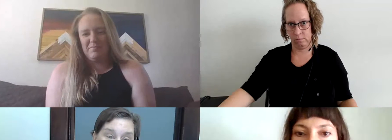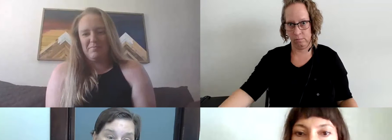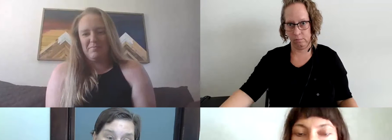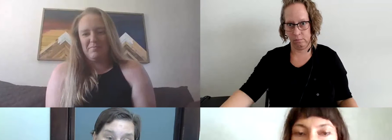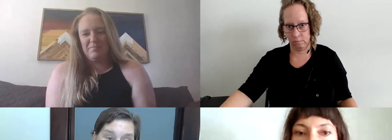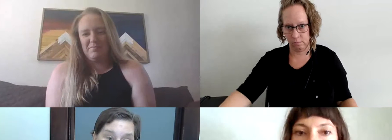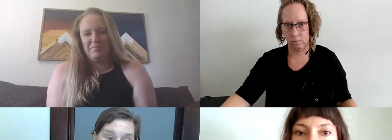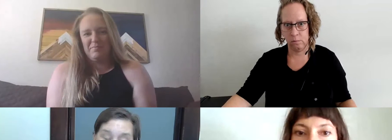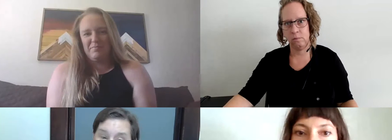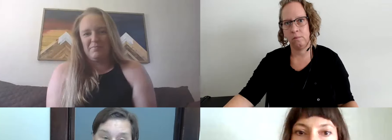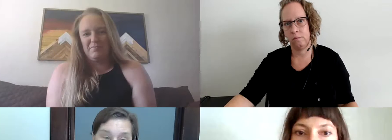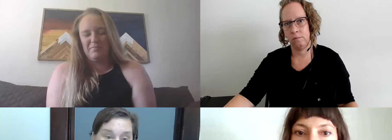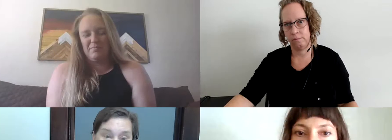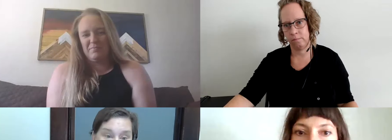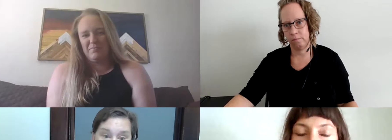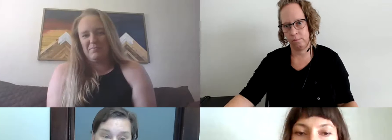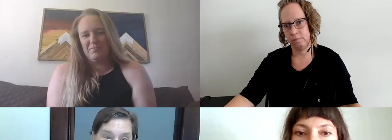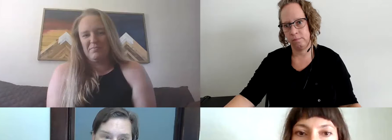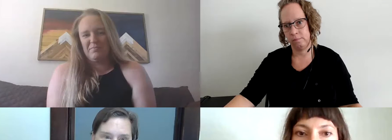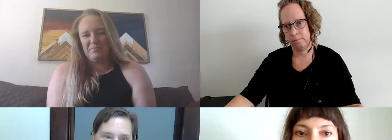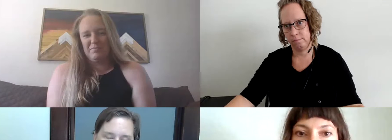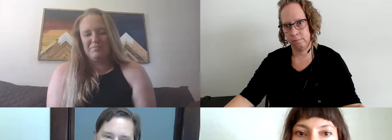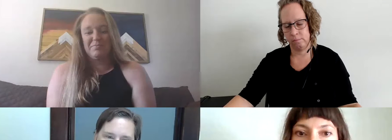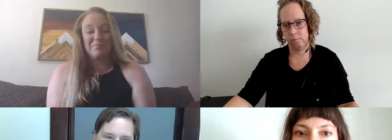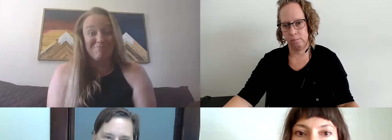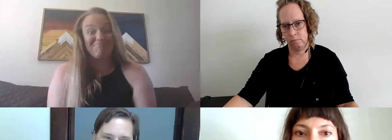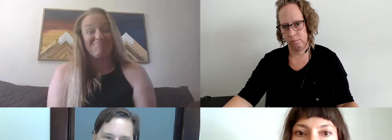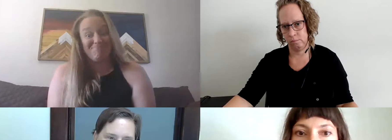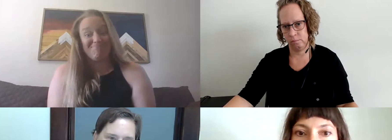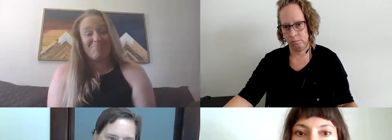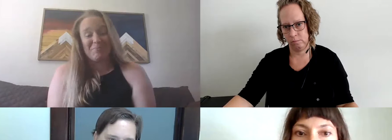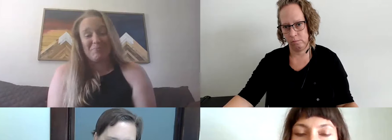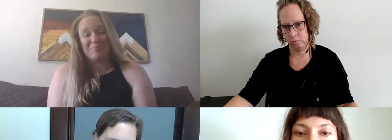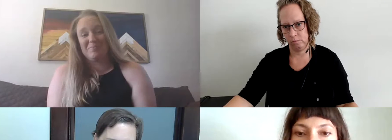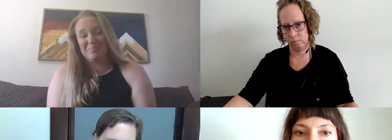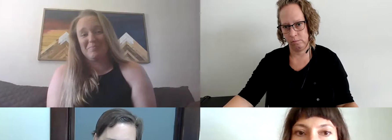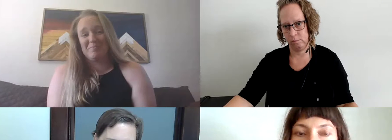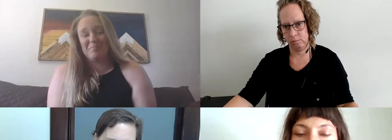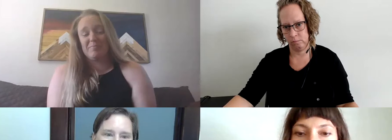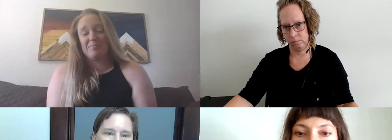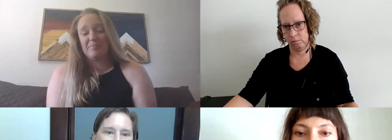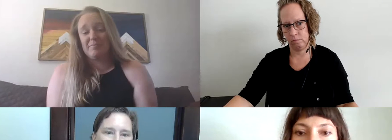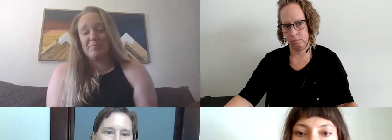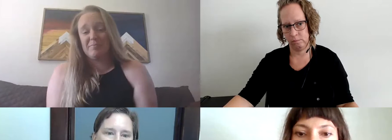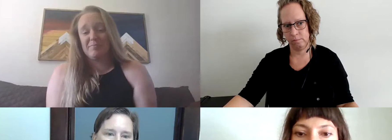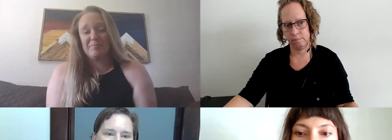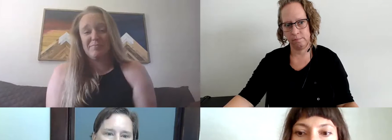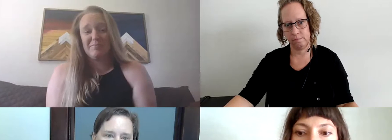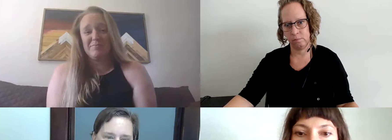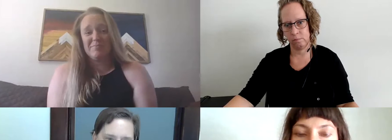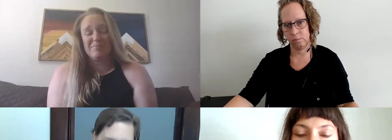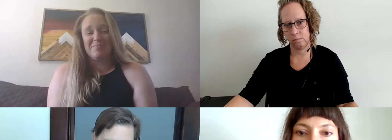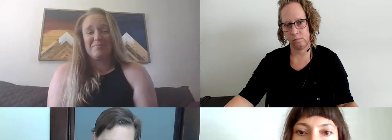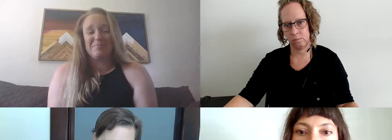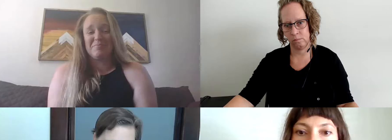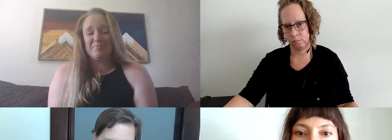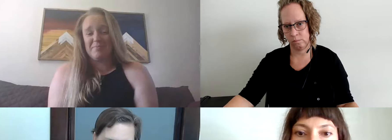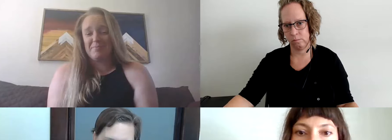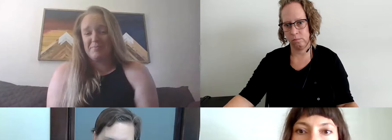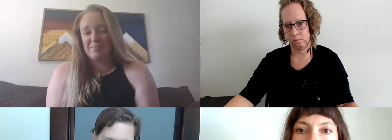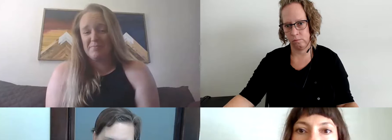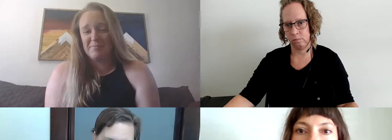Auto-generated captions oftentimes don't work. Obviously, it depends on the platform, but it can't fully track the